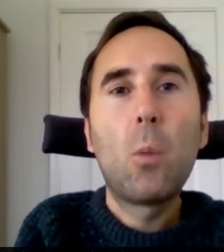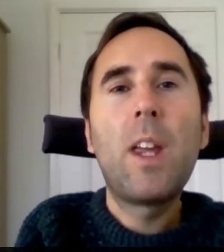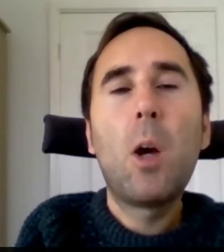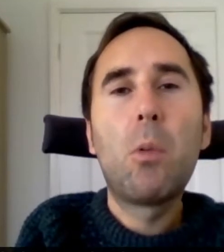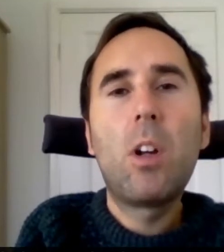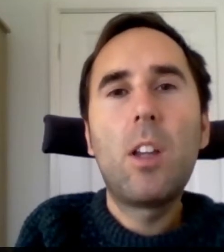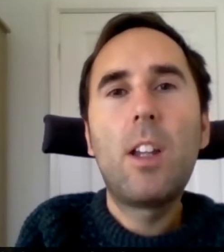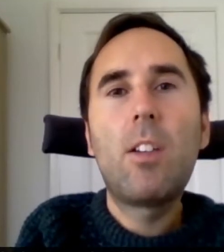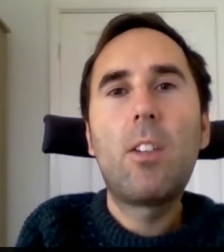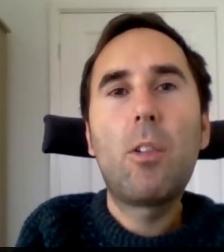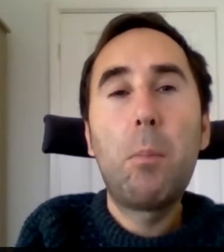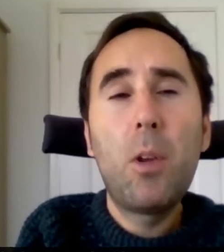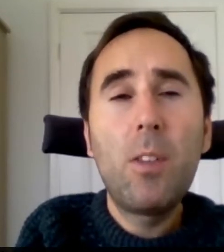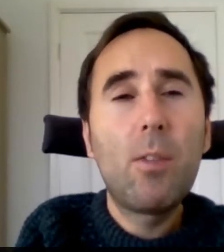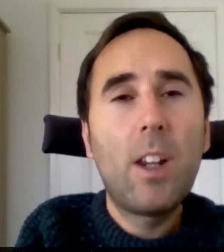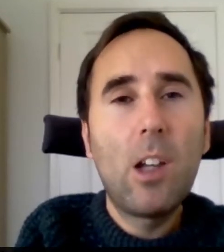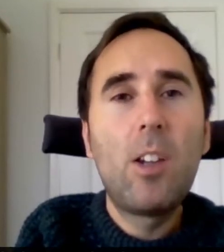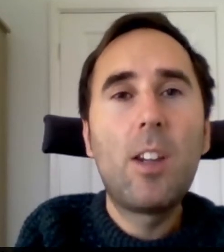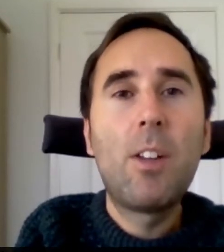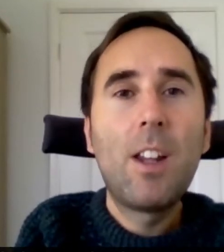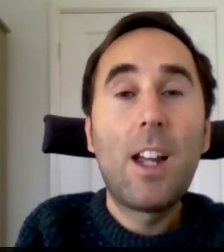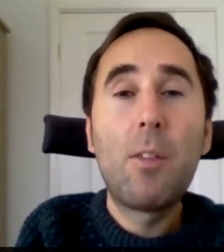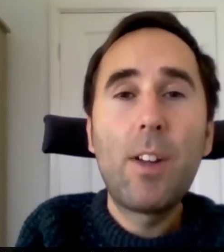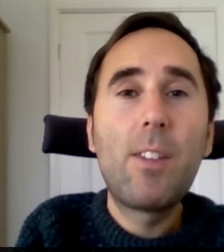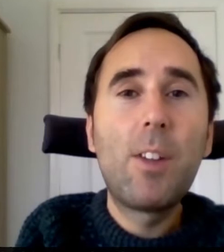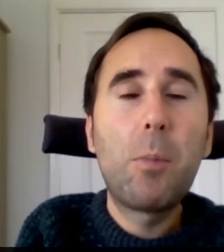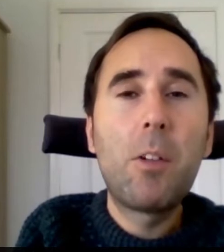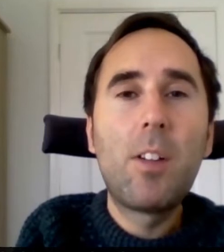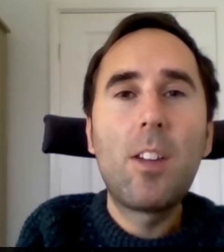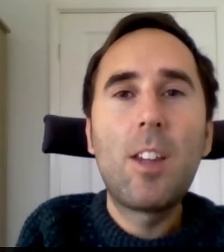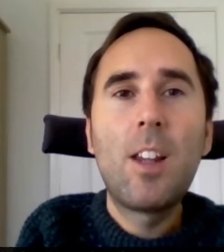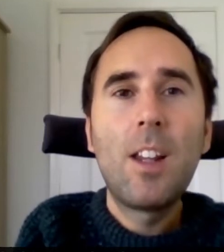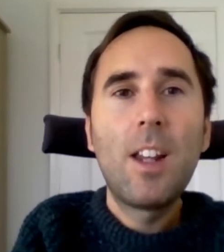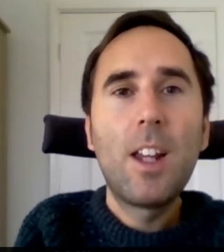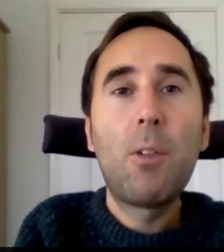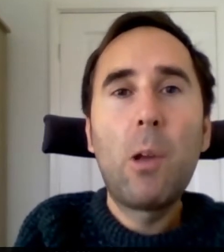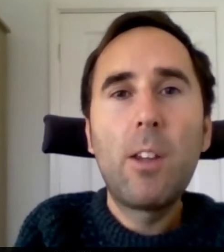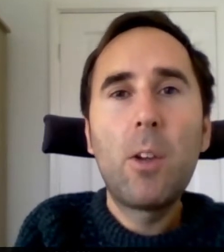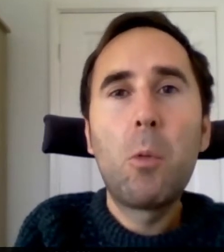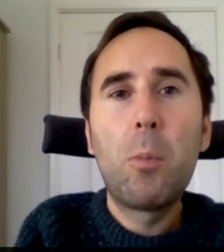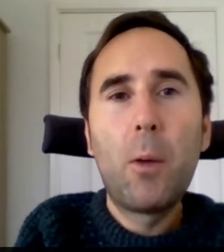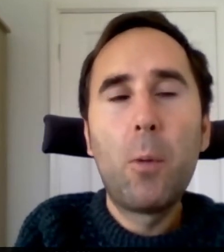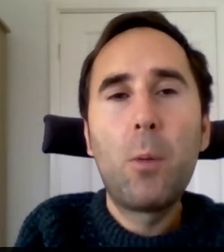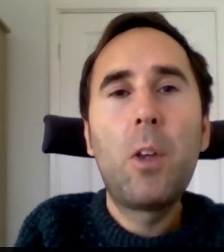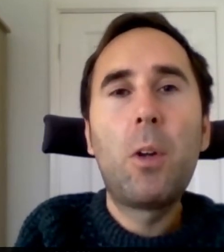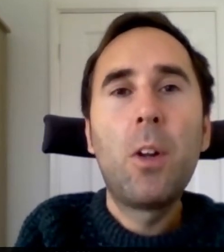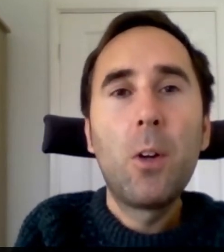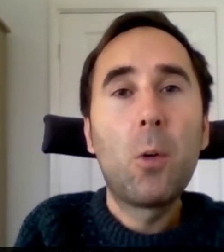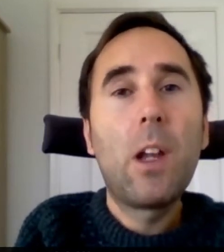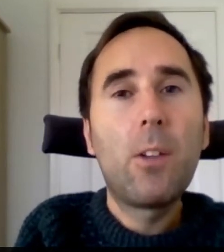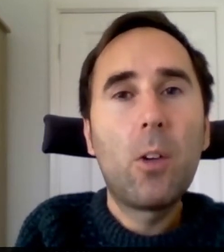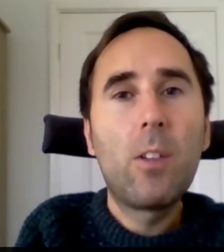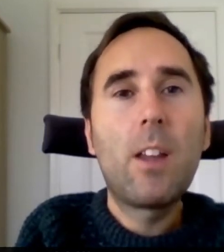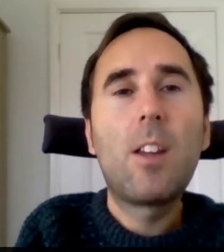We help organisations create beautifully inclusive and effective experiences. If you would like to know more about the work we do,